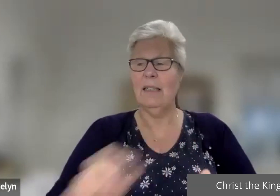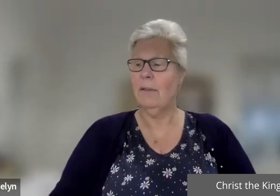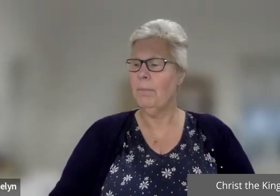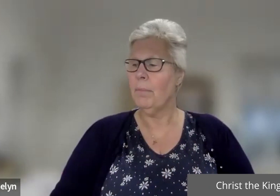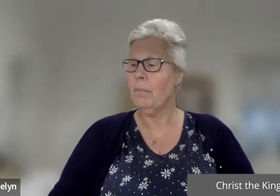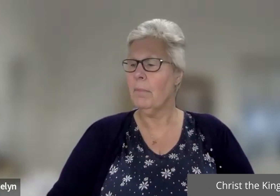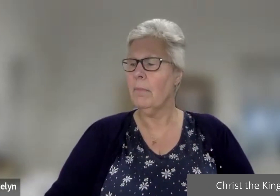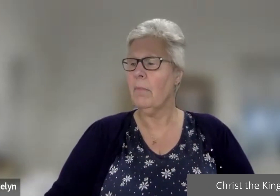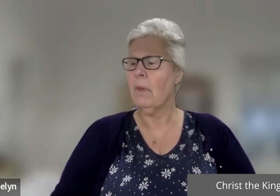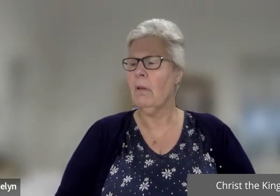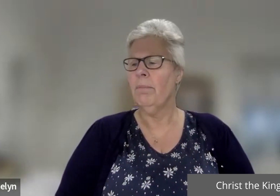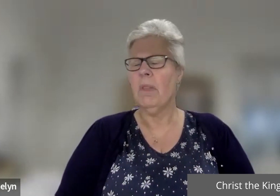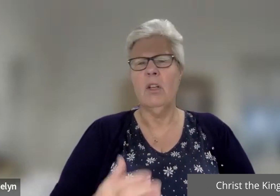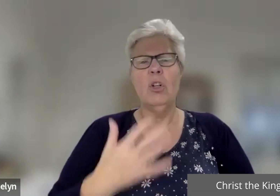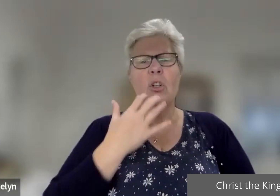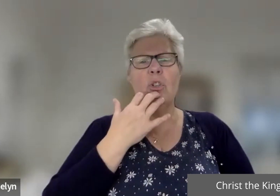rejoice.